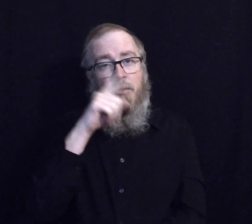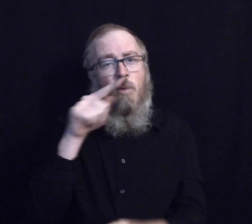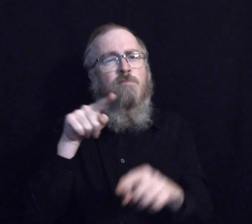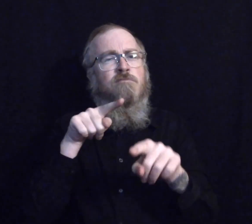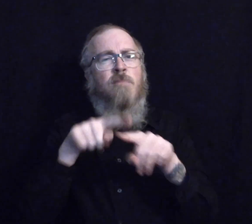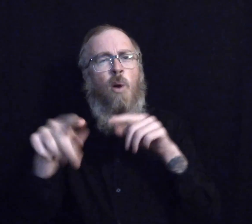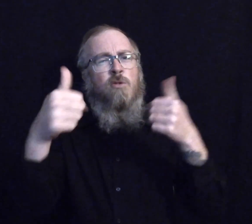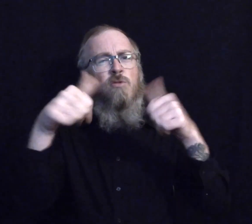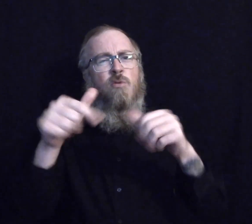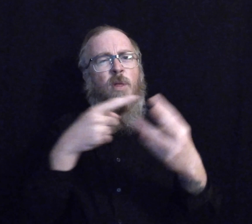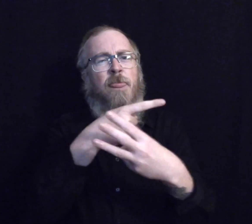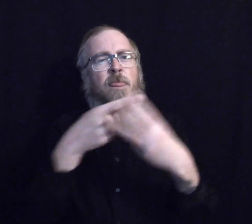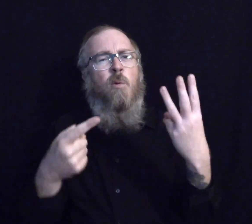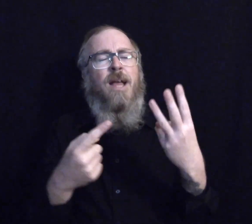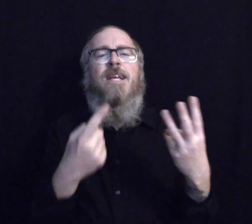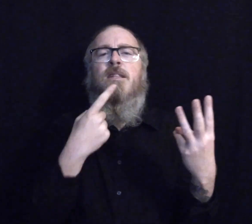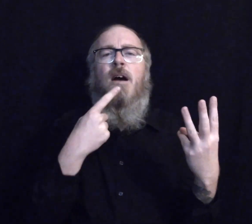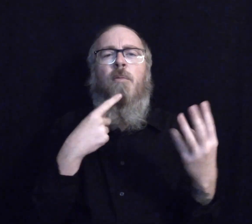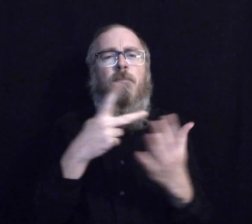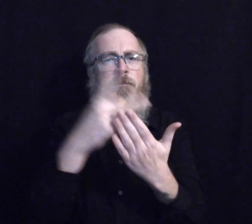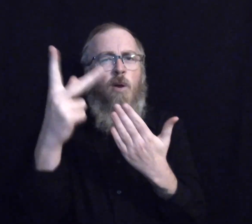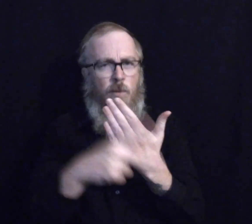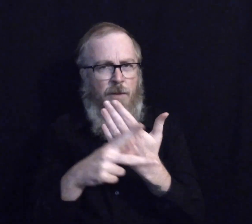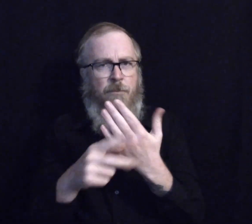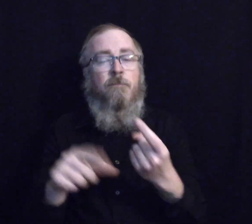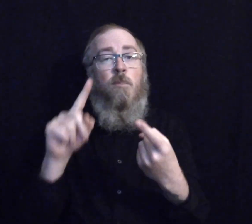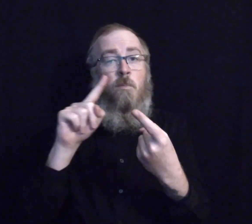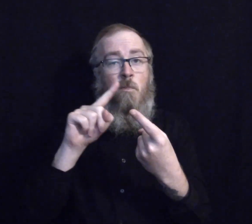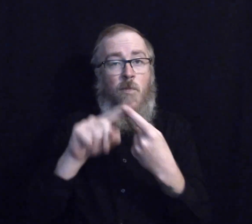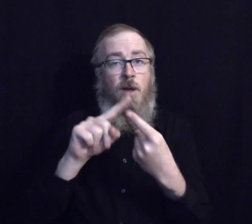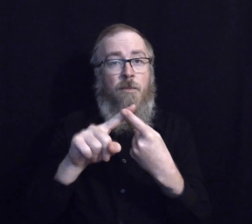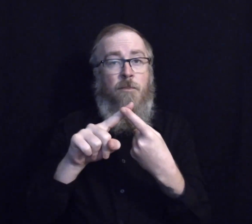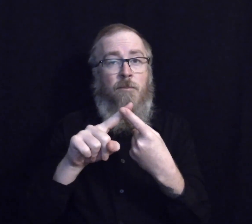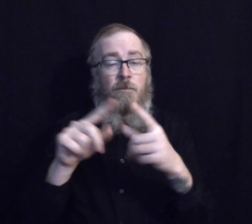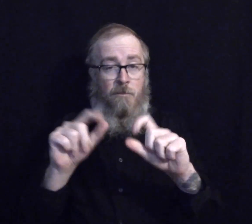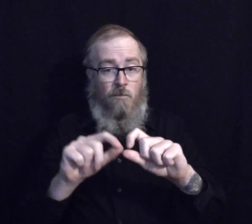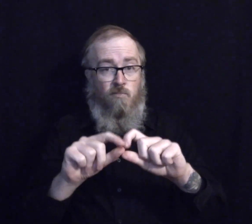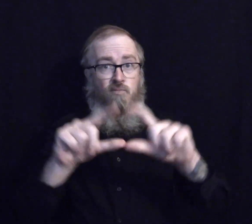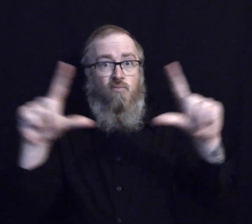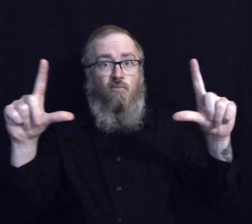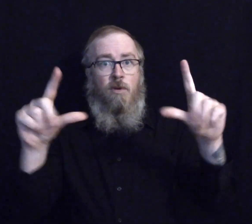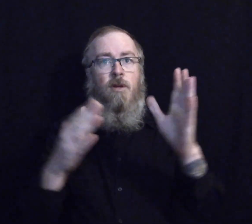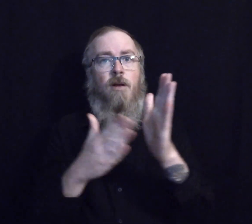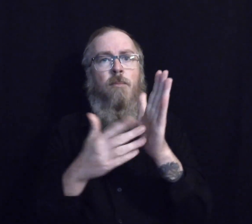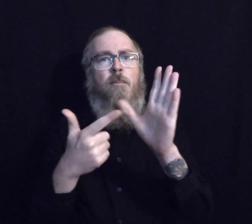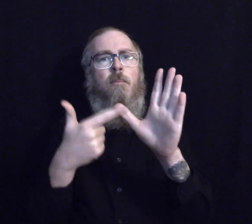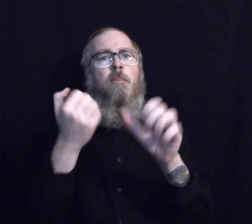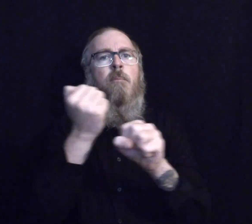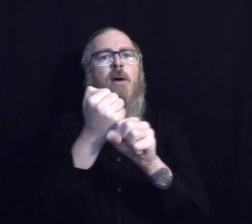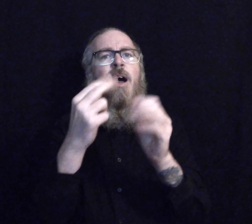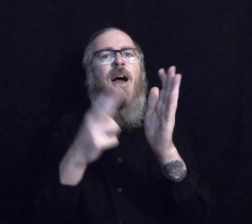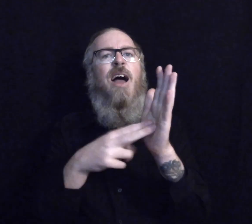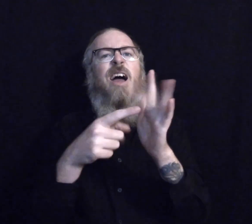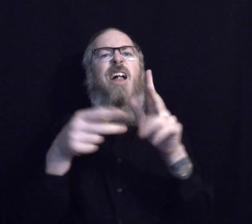Deafblind people primarily use three types of software for their accessibility. The first is